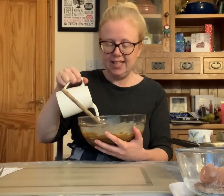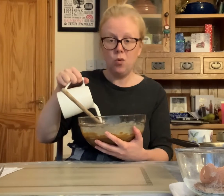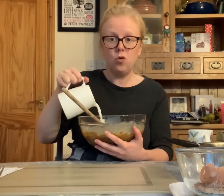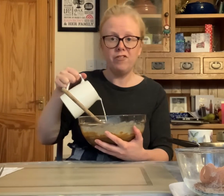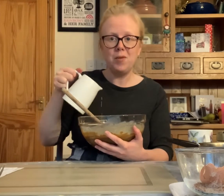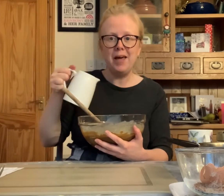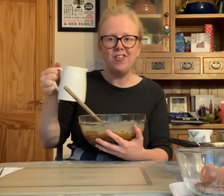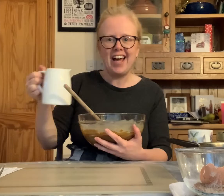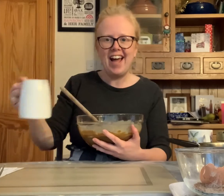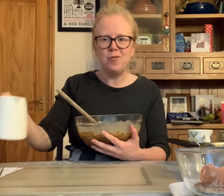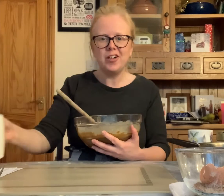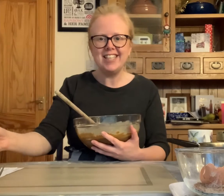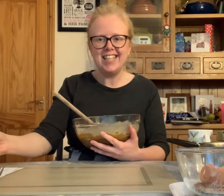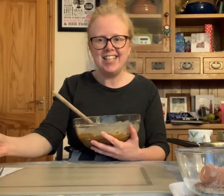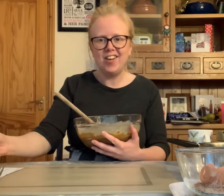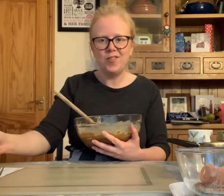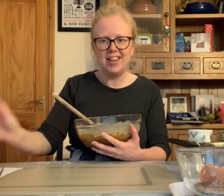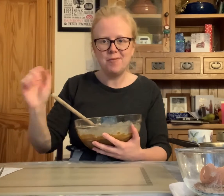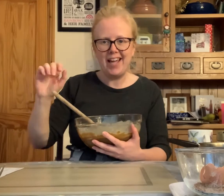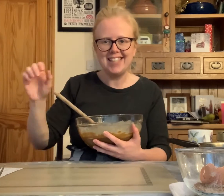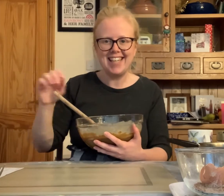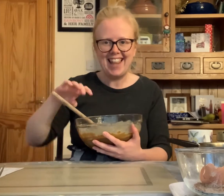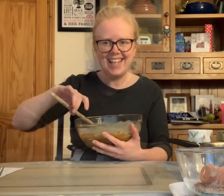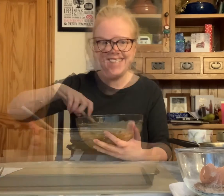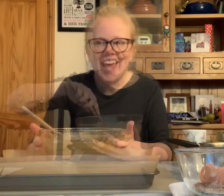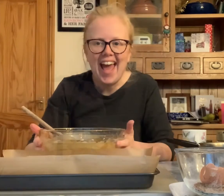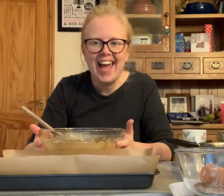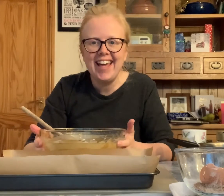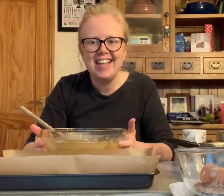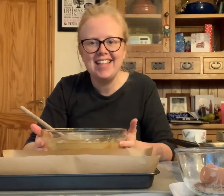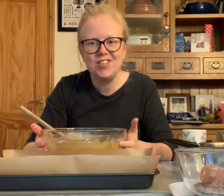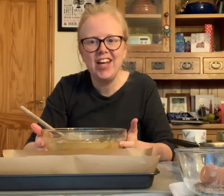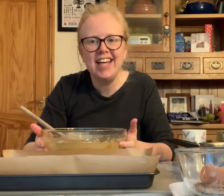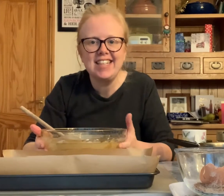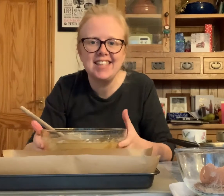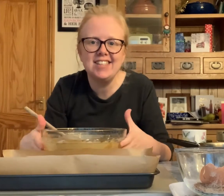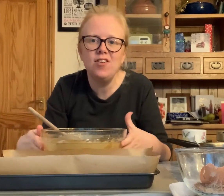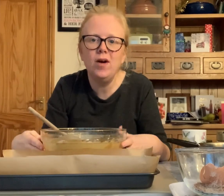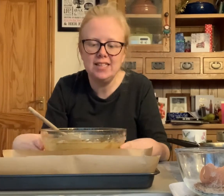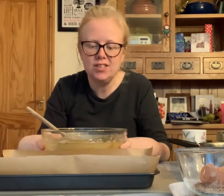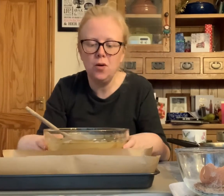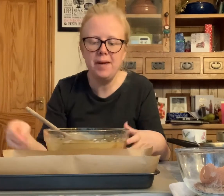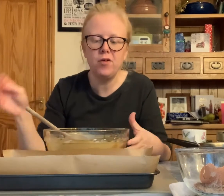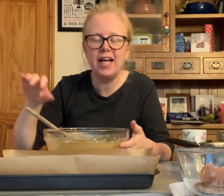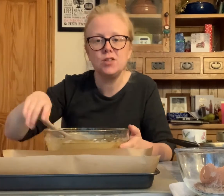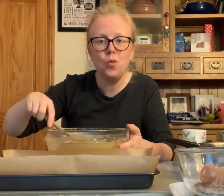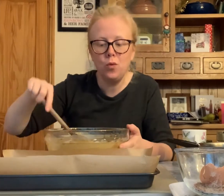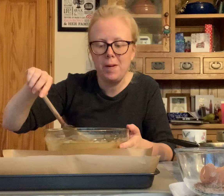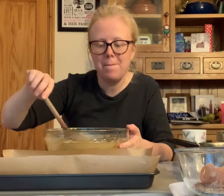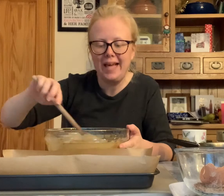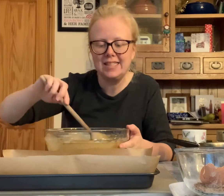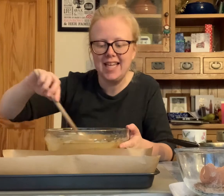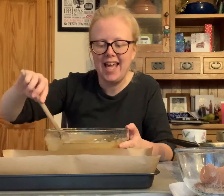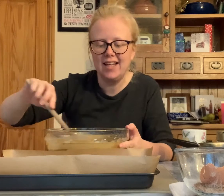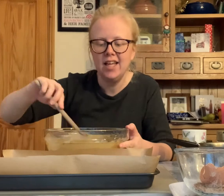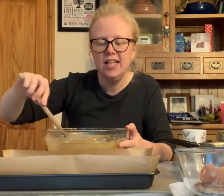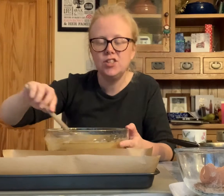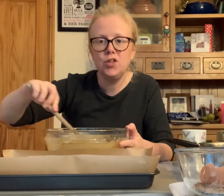all of your milk and we'll continue with the bake together. Okay, little cooks, so once your milk has all been mixed in to